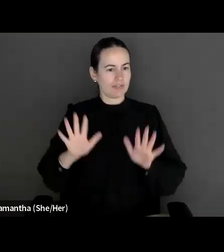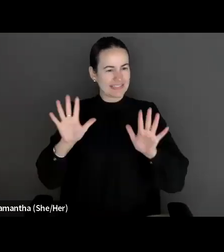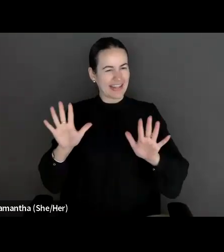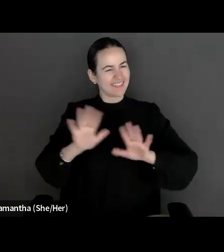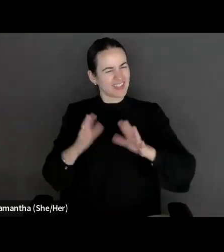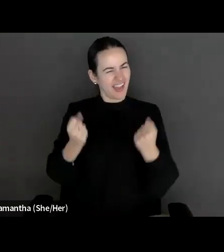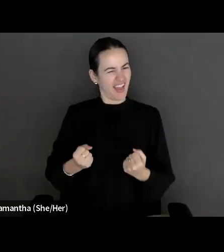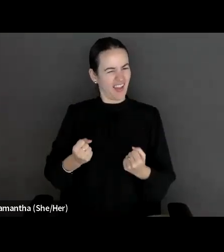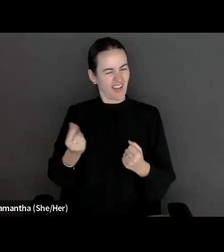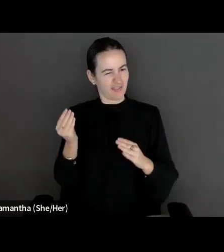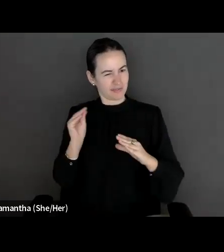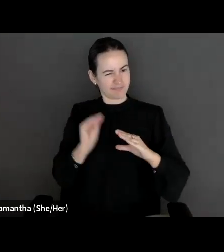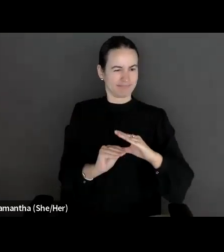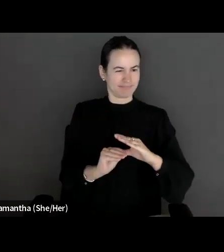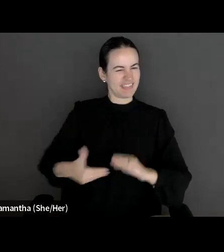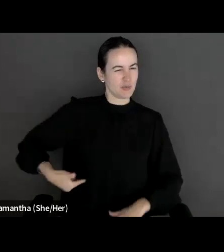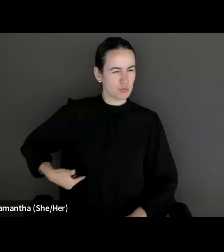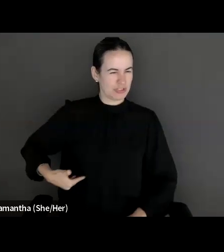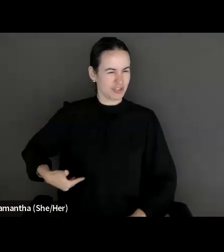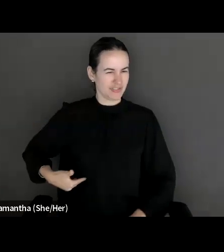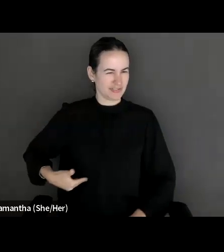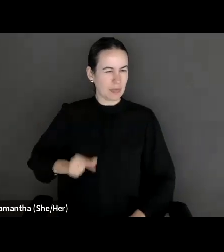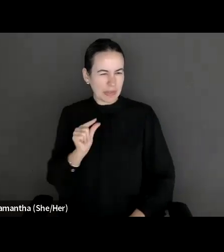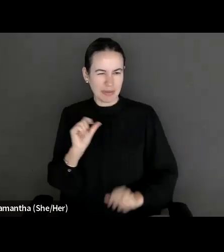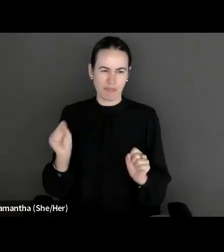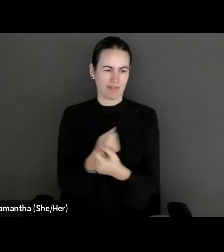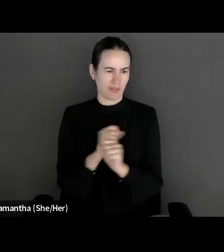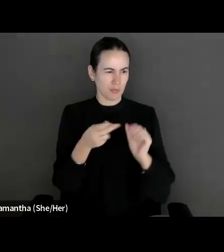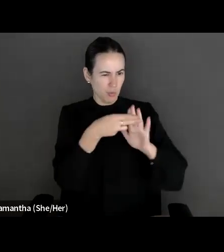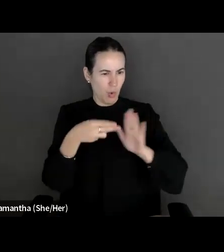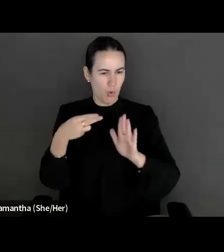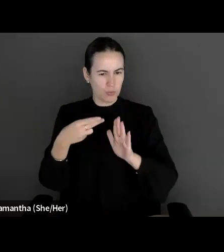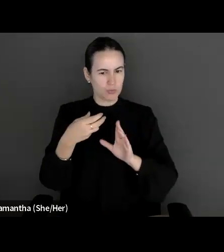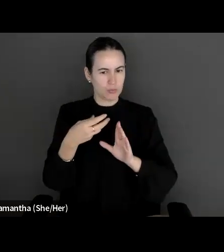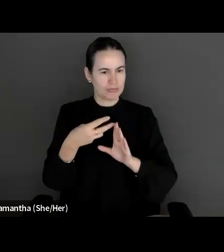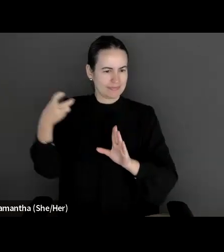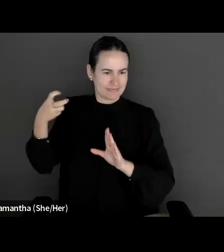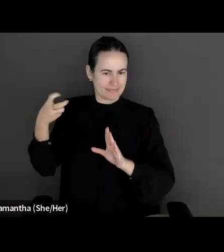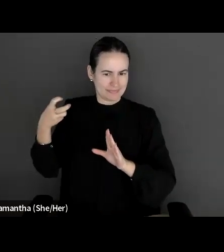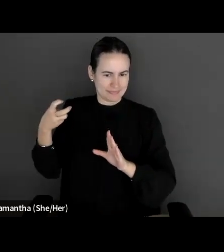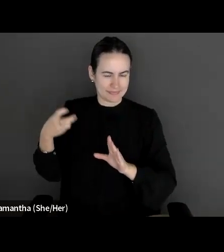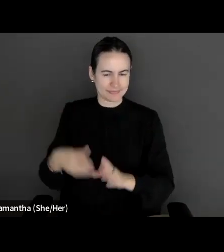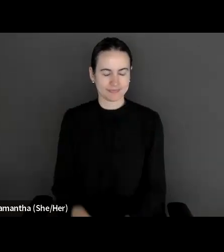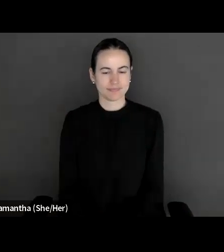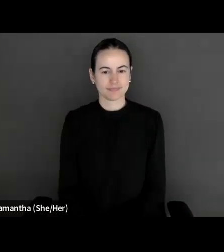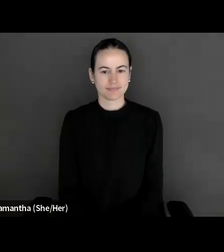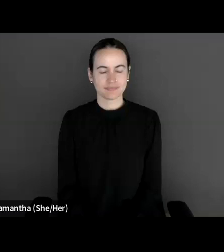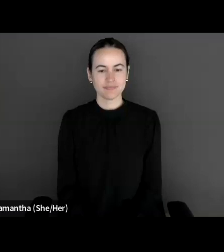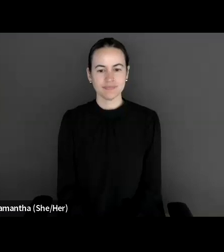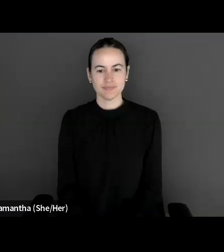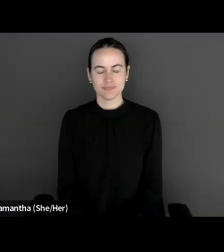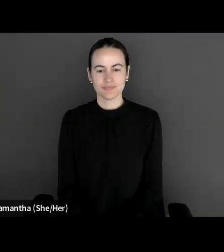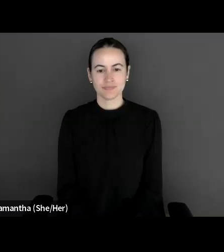in it, and it was difficult to code. We then grouped these sources of scale construct into test external, those that are